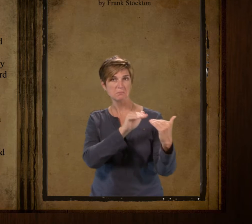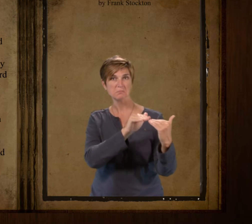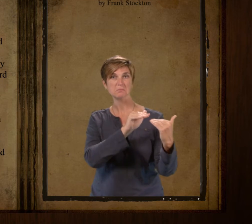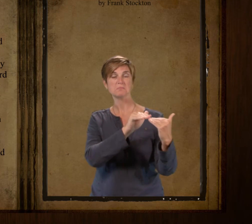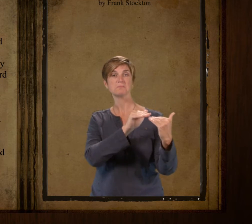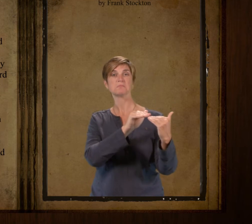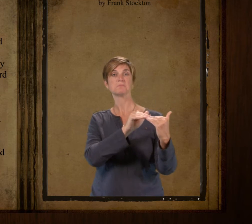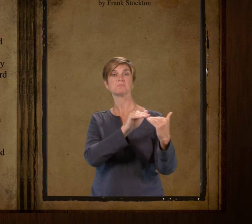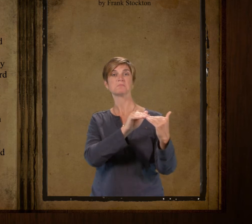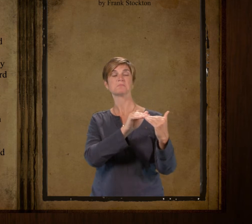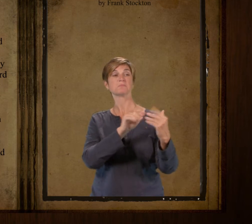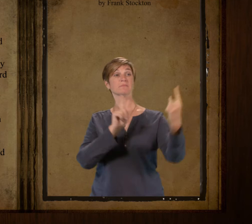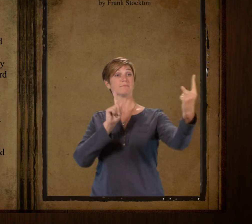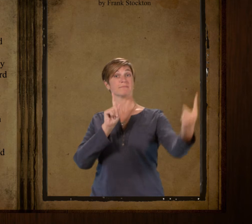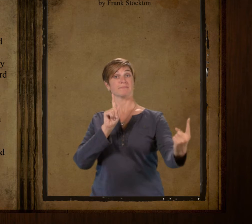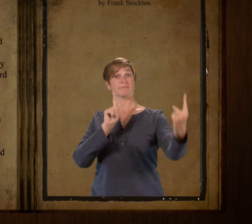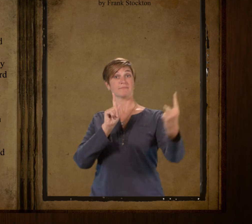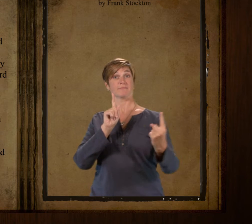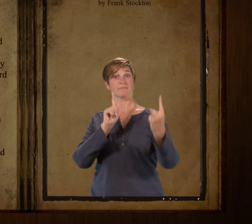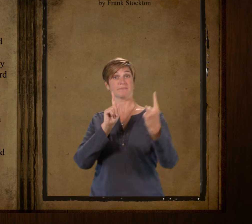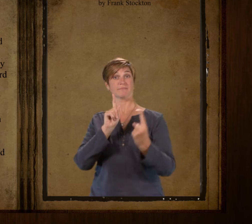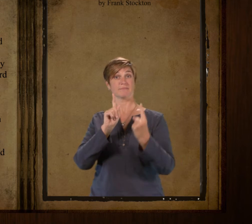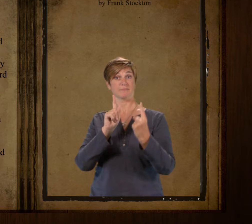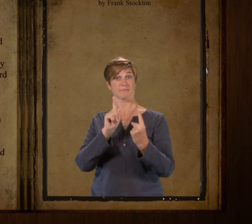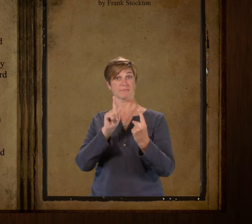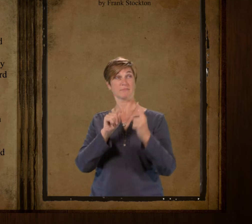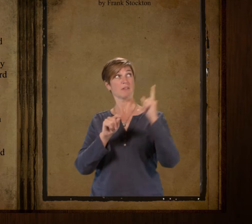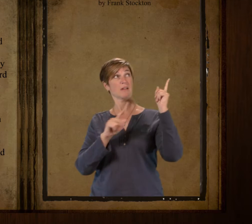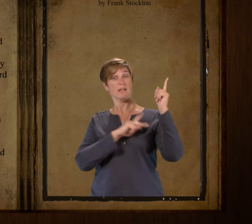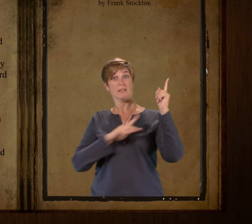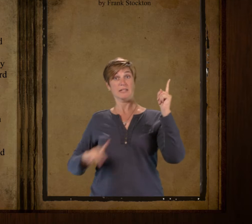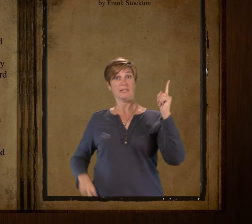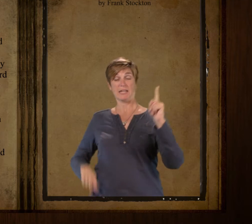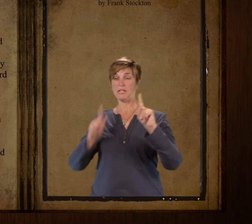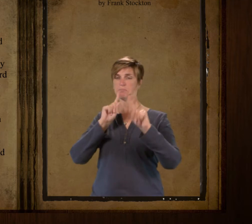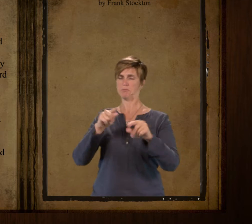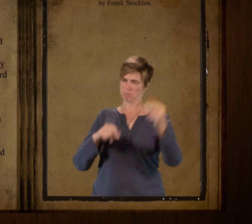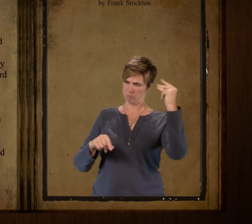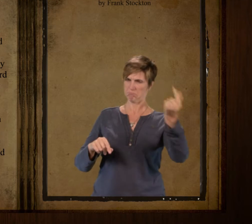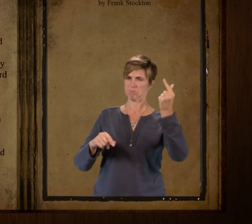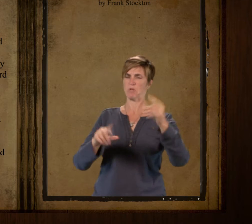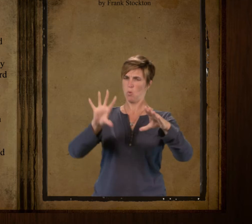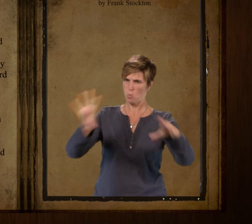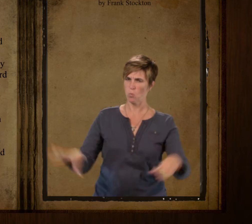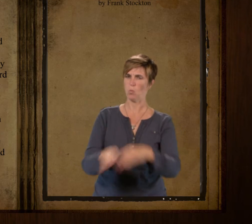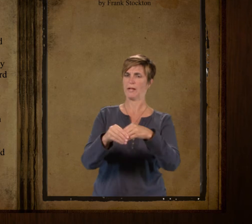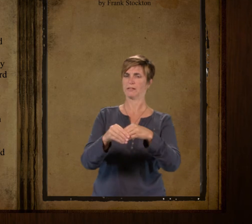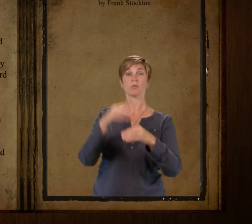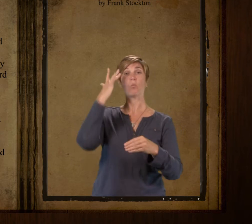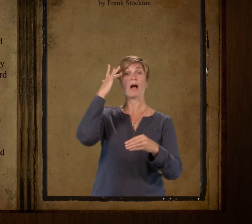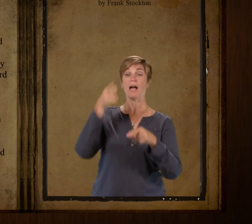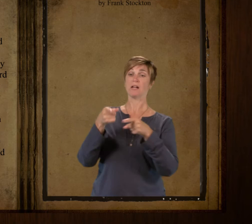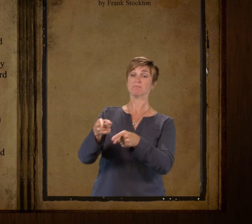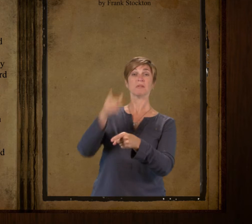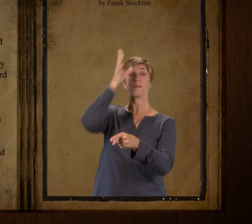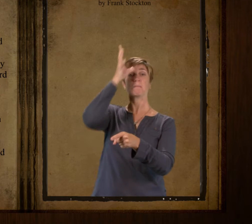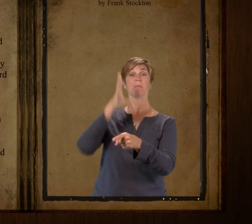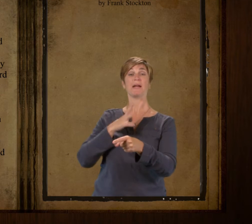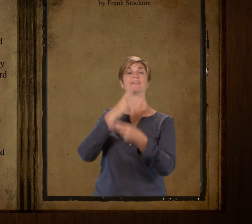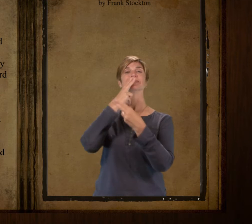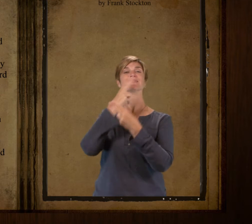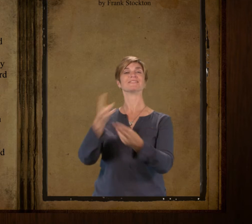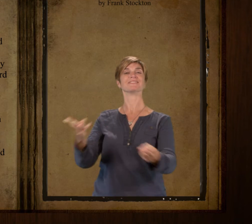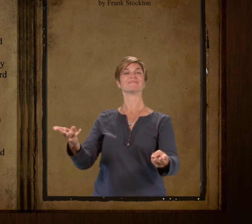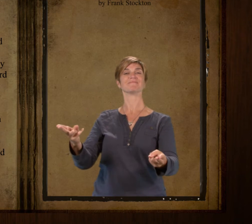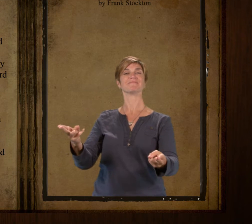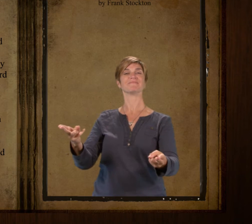And to this lady he was immediately married, as a reward of his innocence. It mattered not that he